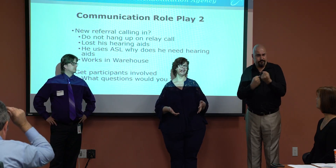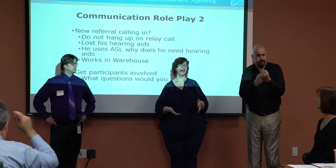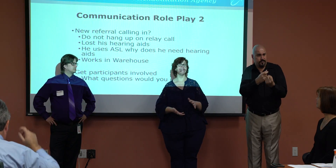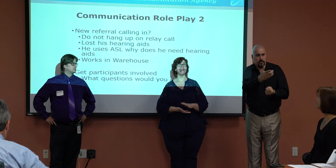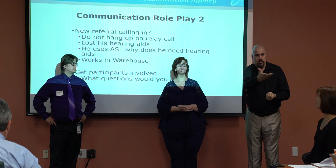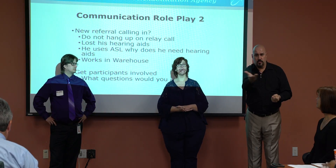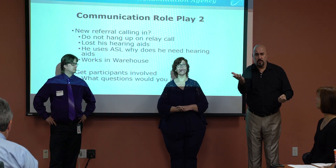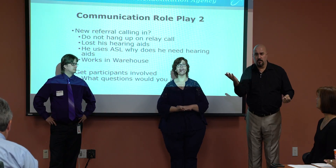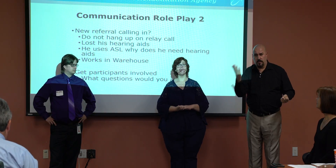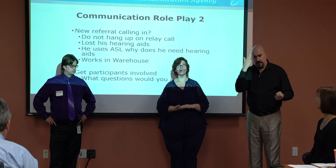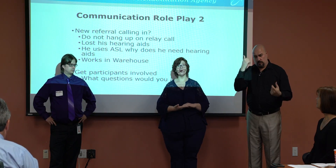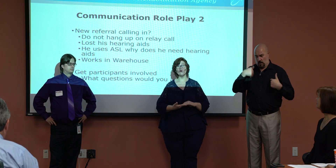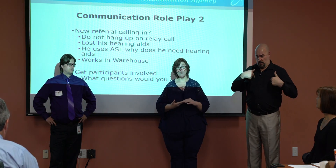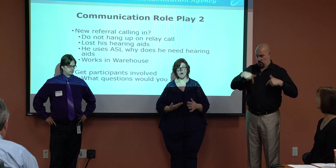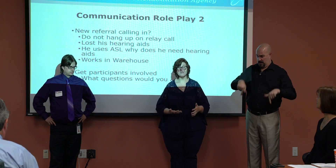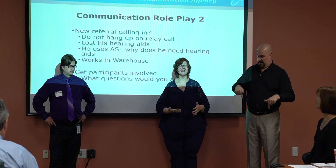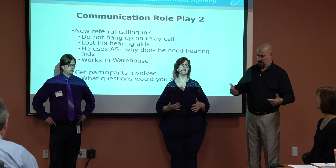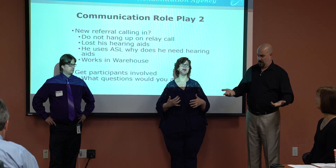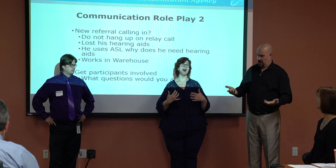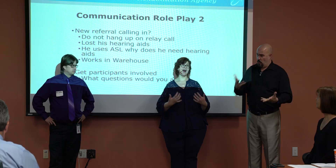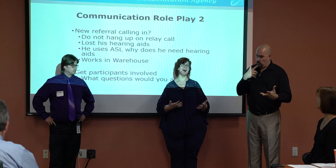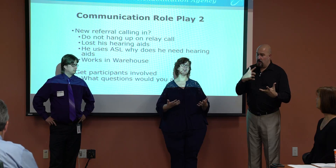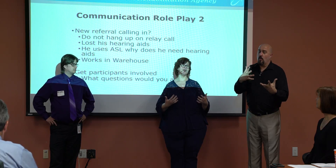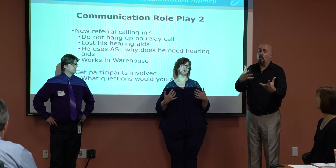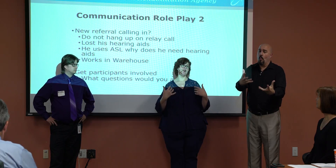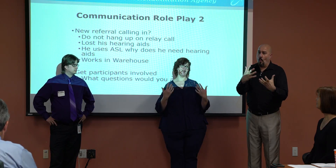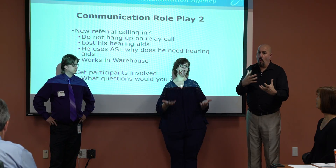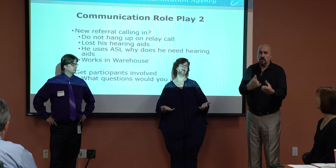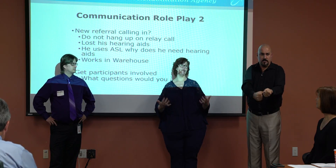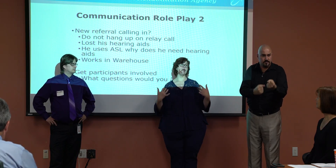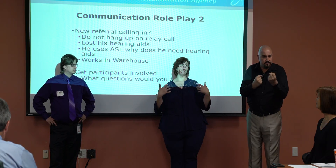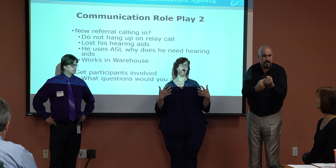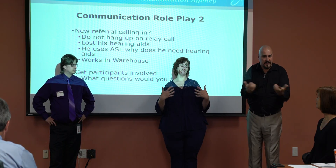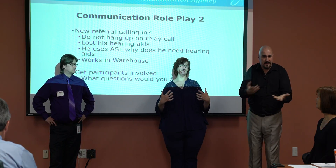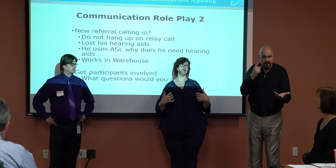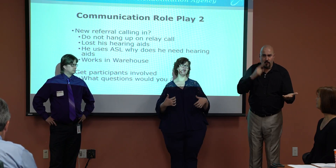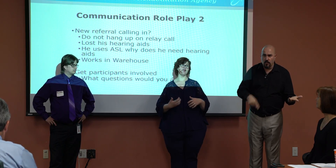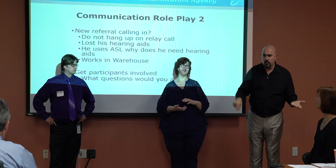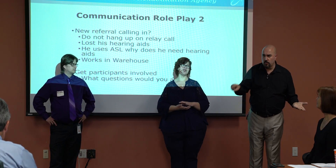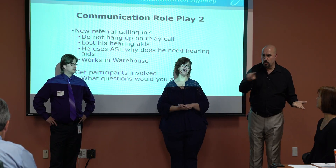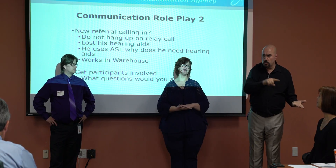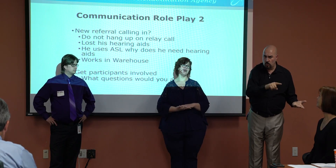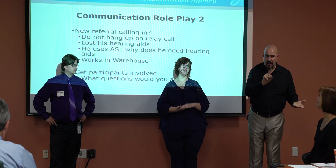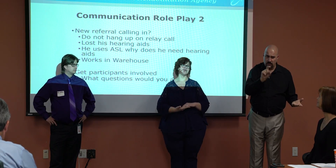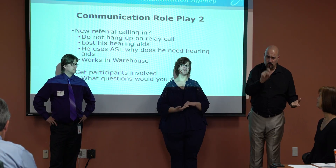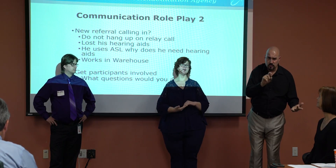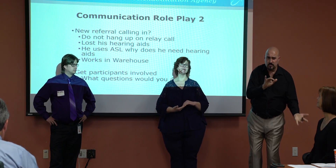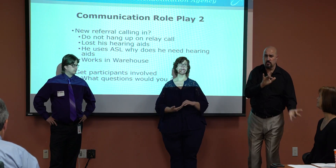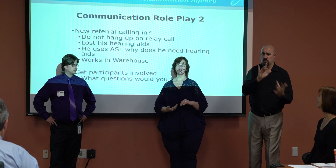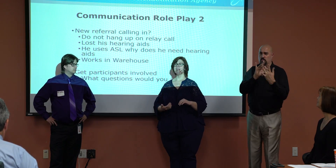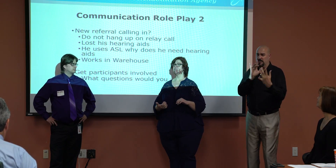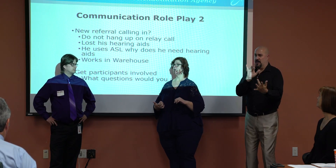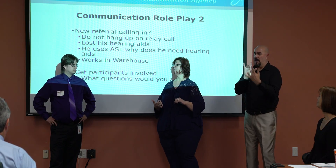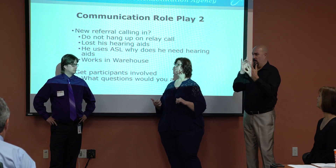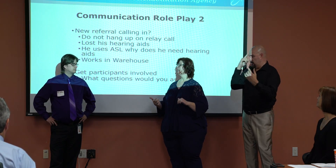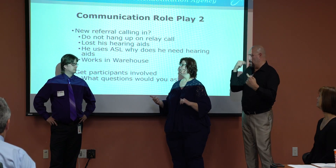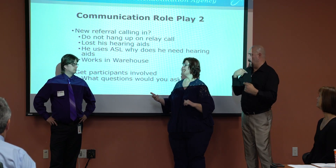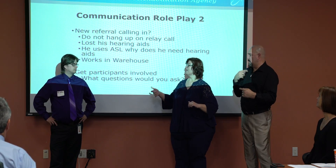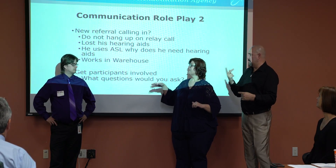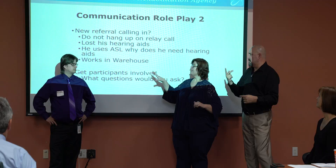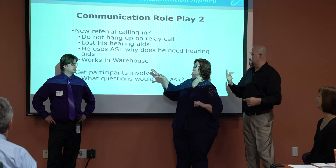field. And that's what we want to be at your avail, and we want you to be reaching out to us.